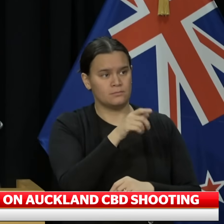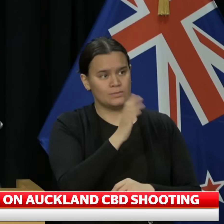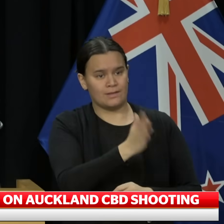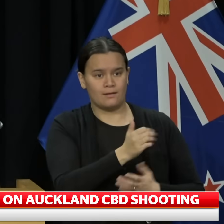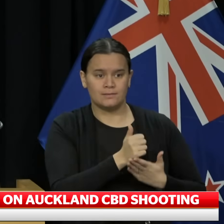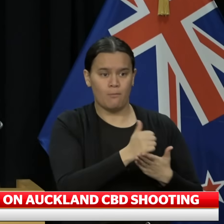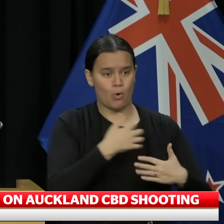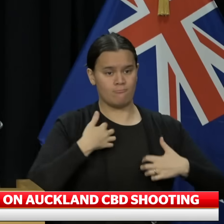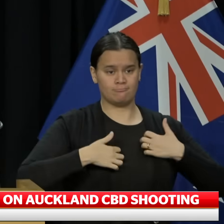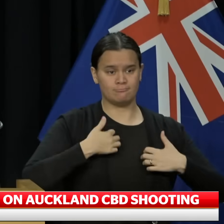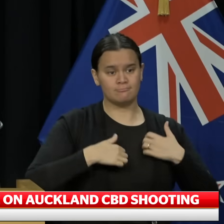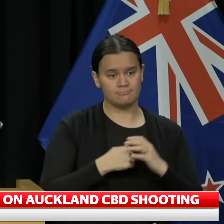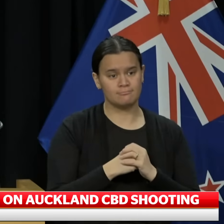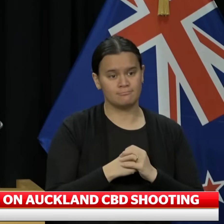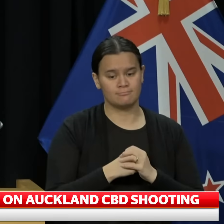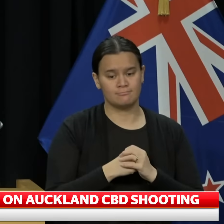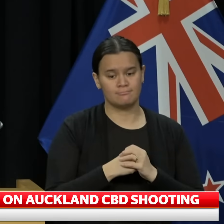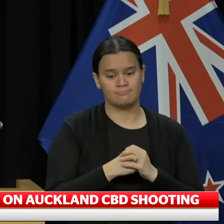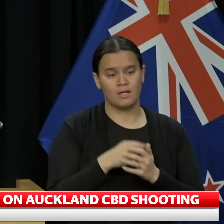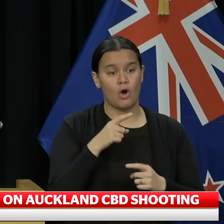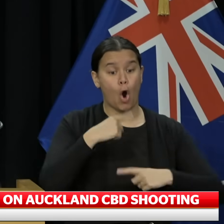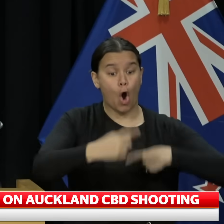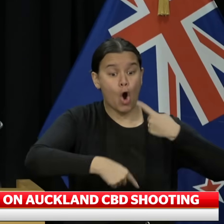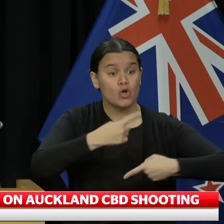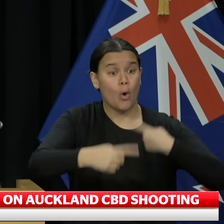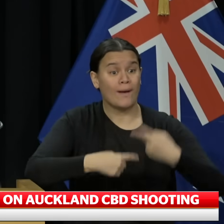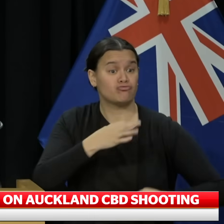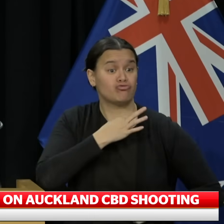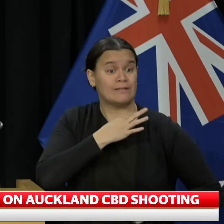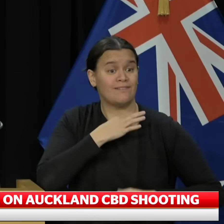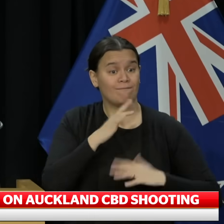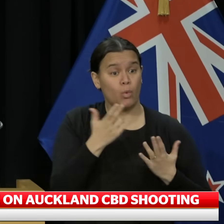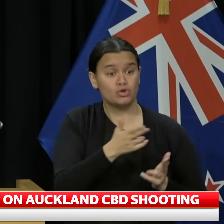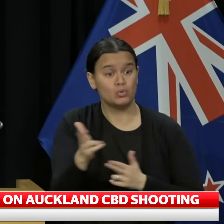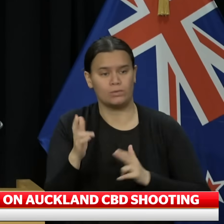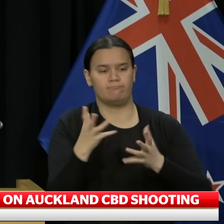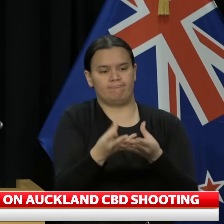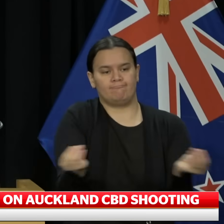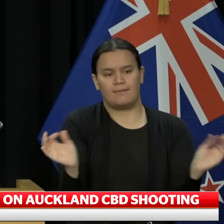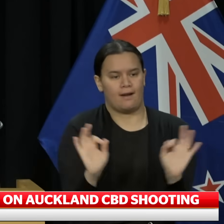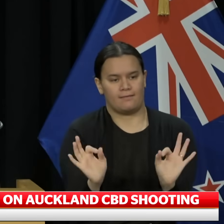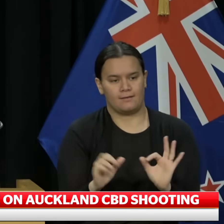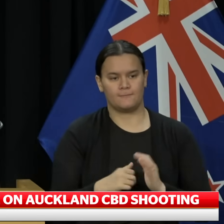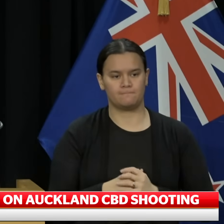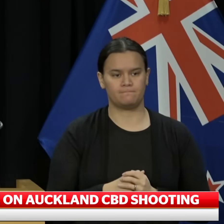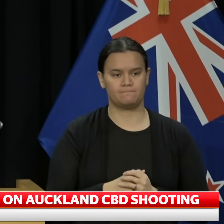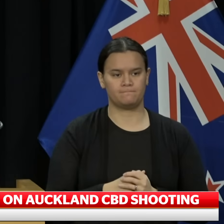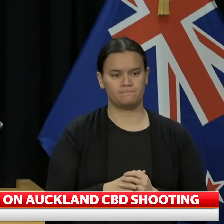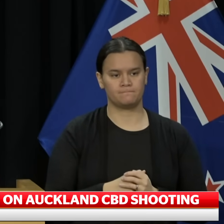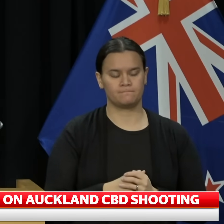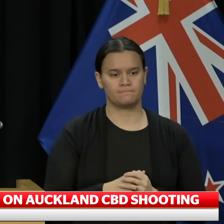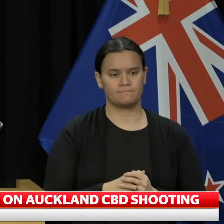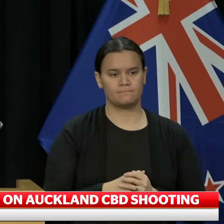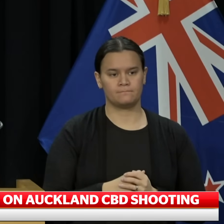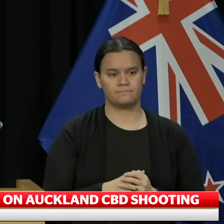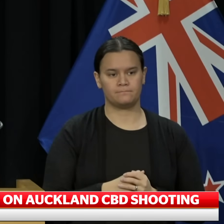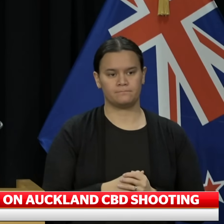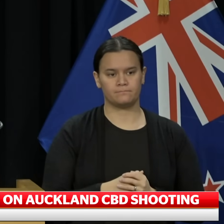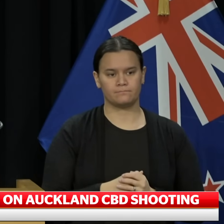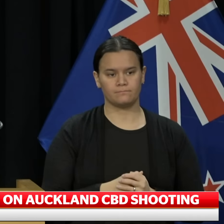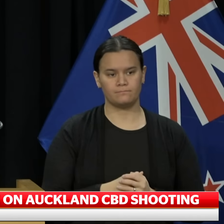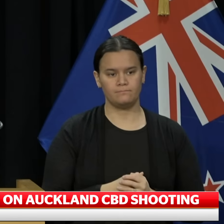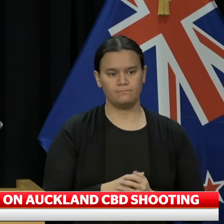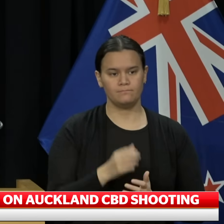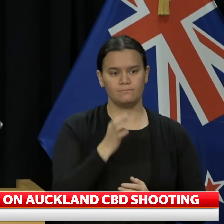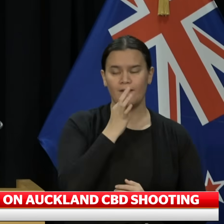identified any ongoing risk. We will have a very active police presence to provide that reassurance. And to New Zealanders who are watching